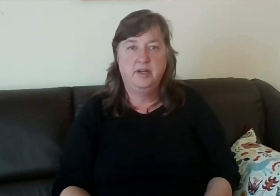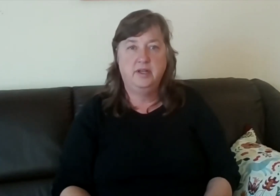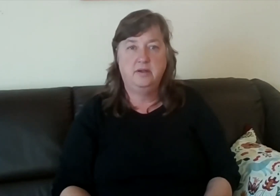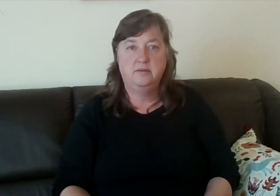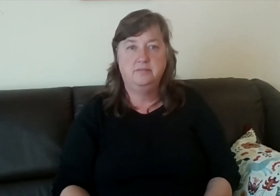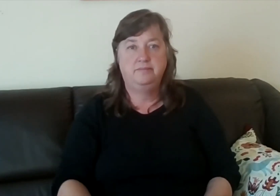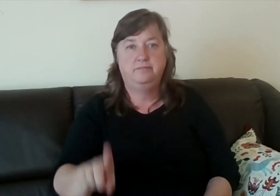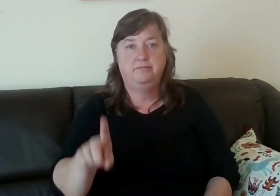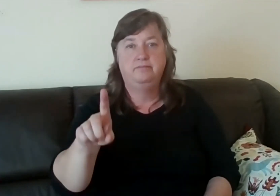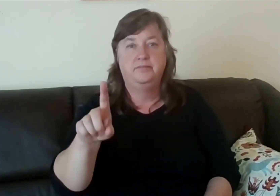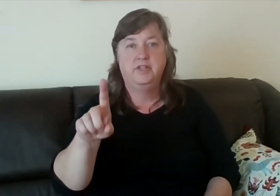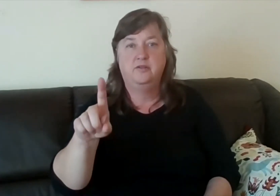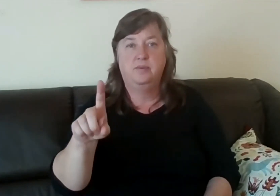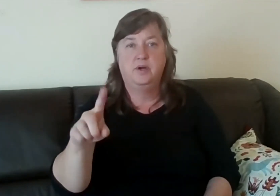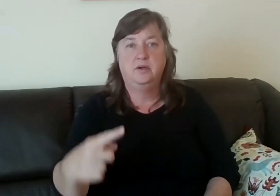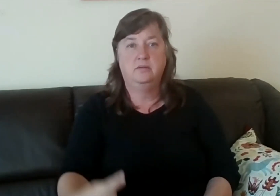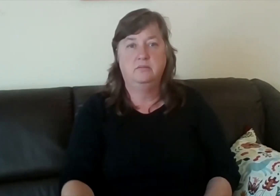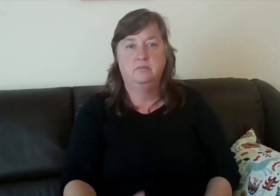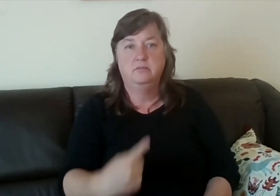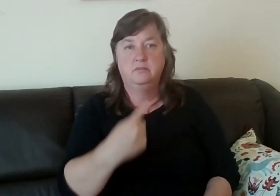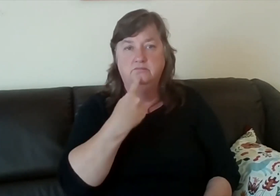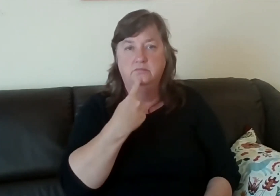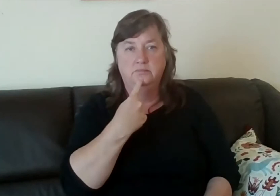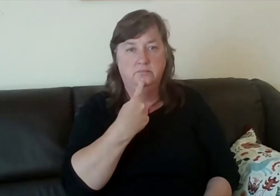Disappointed. Take your pointer.